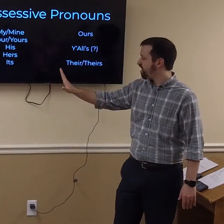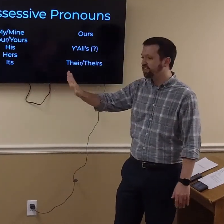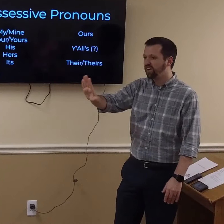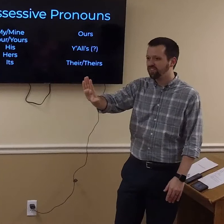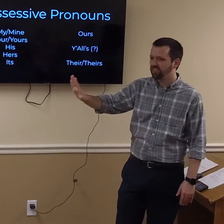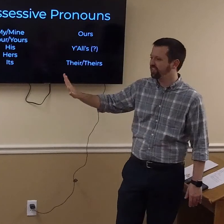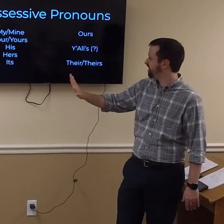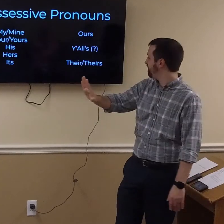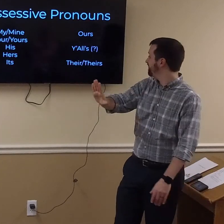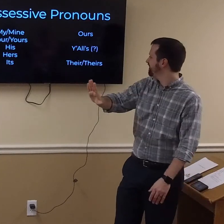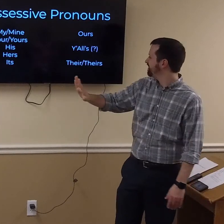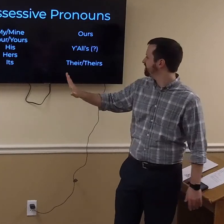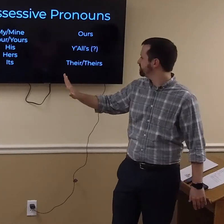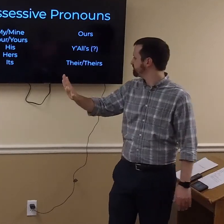Theirs. I was going to say that.